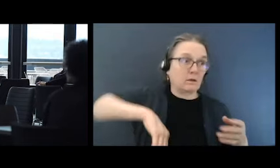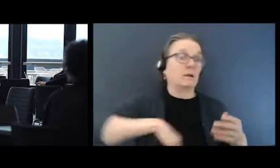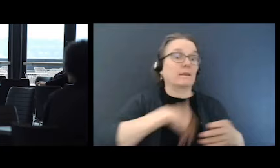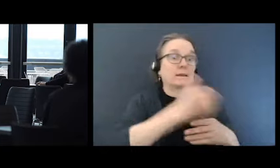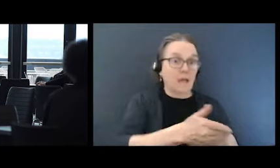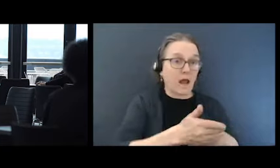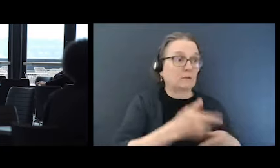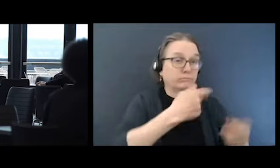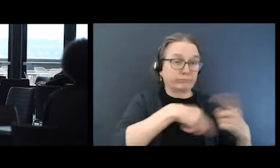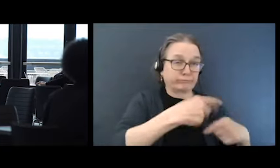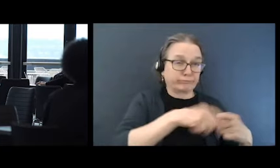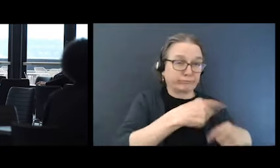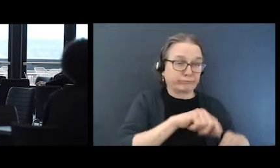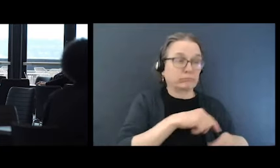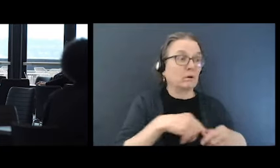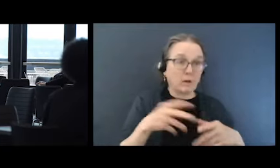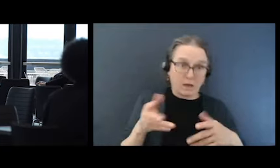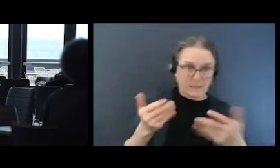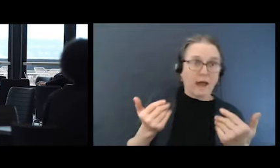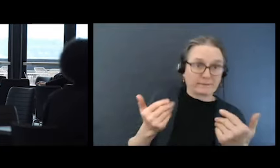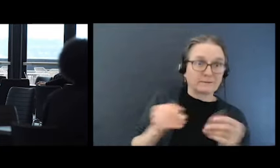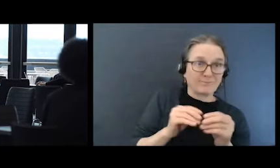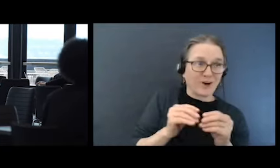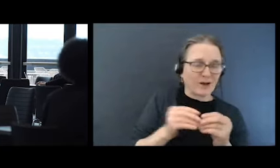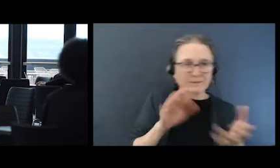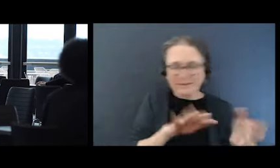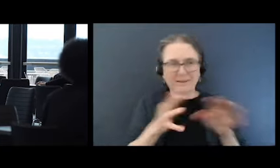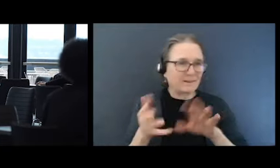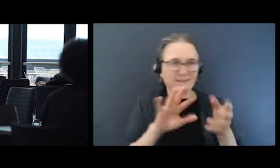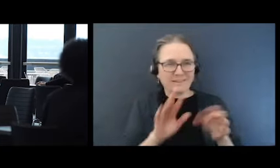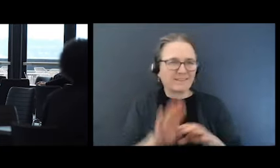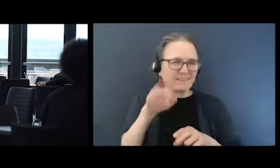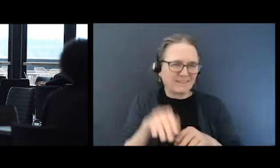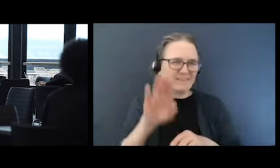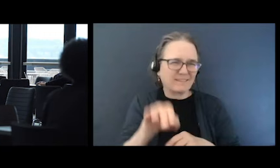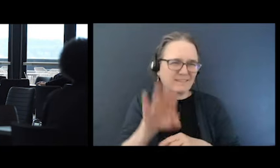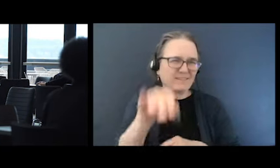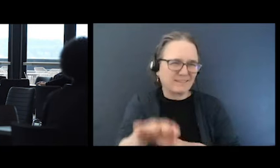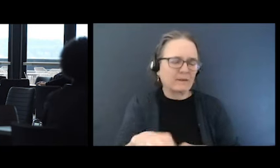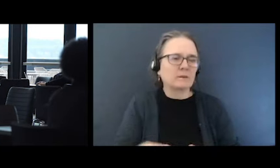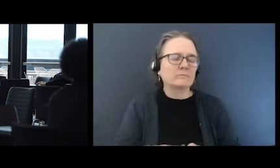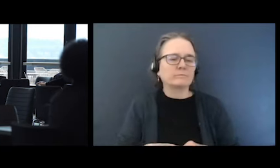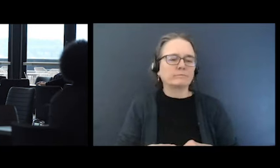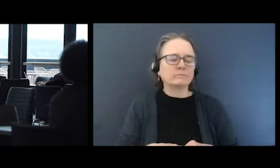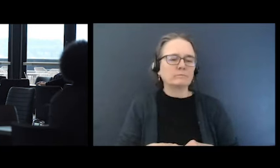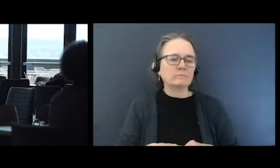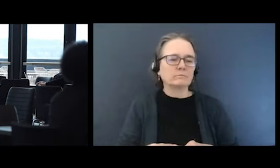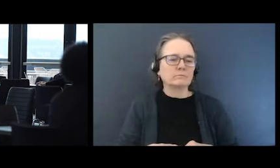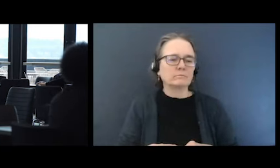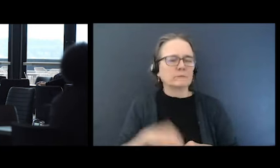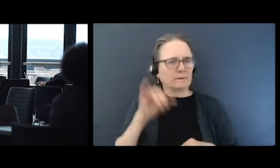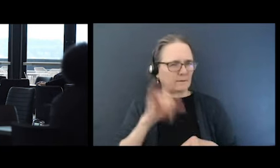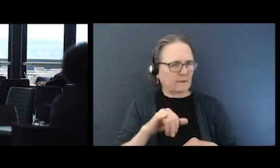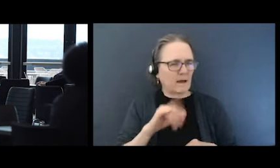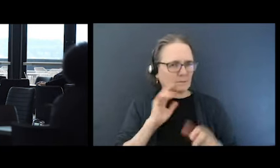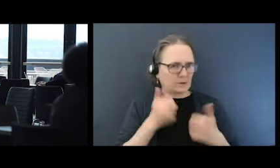but sometimes the question is also, is it necessary to go anywhere? For a while, one of the people on my committee